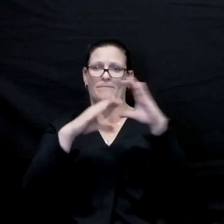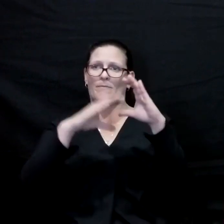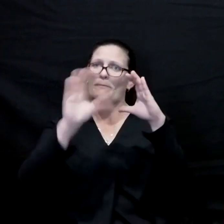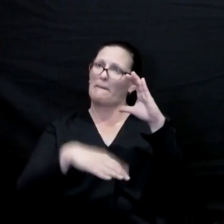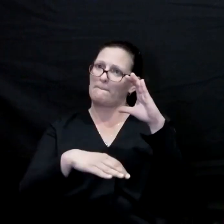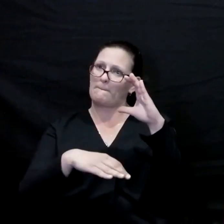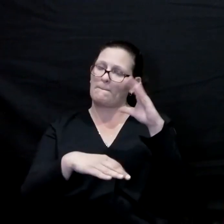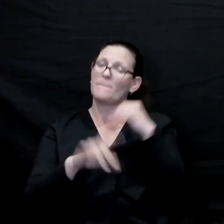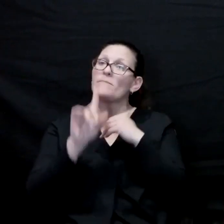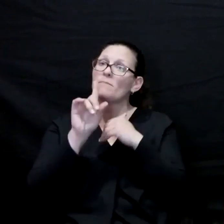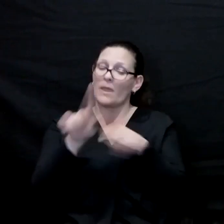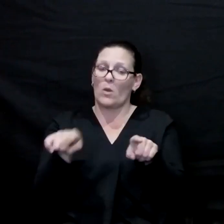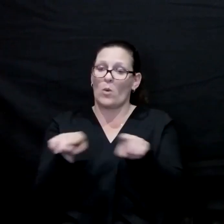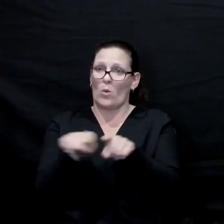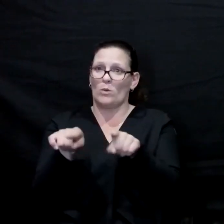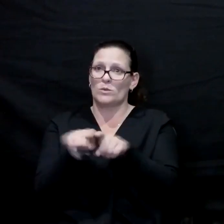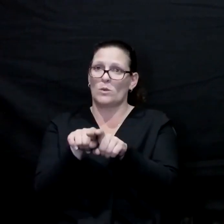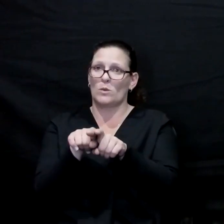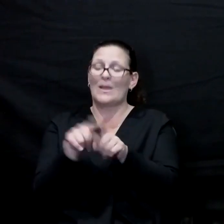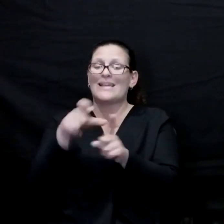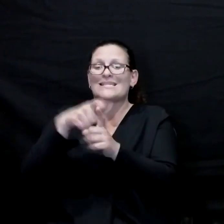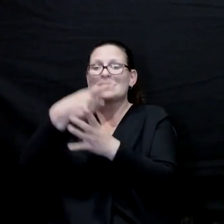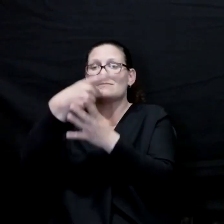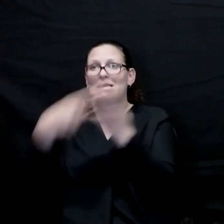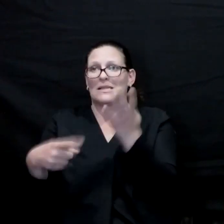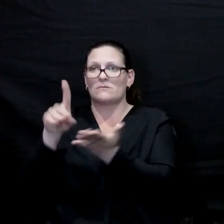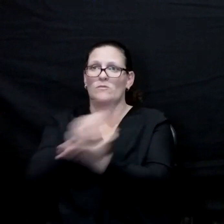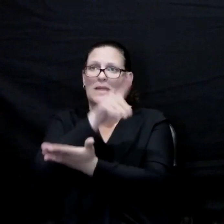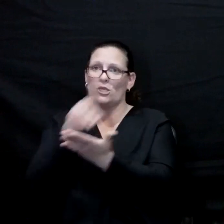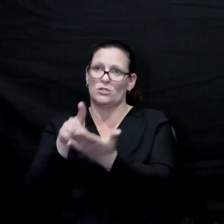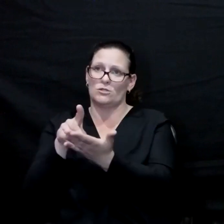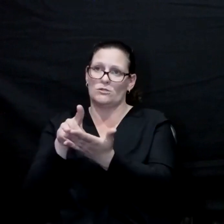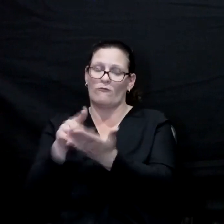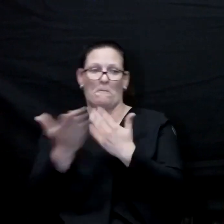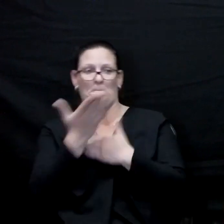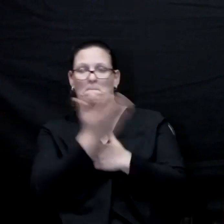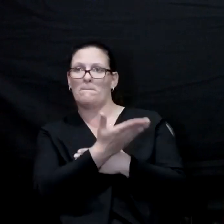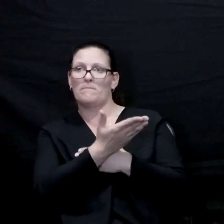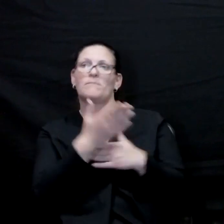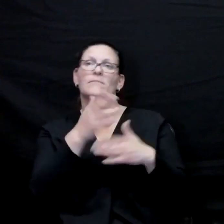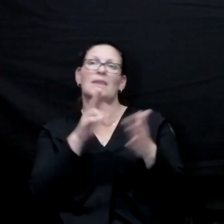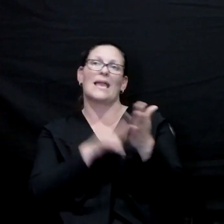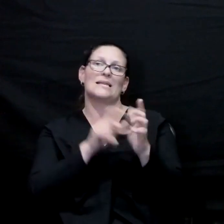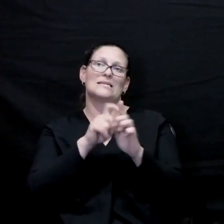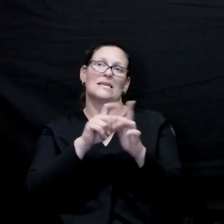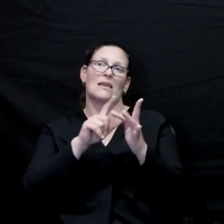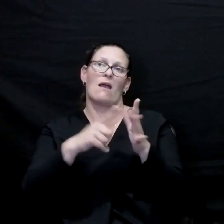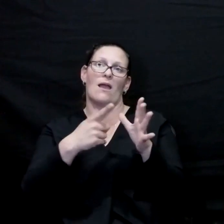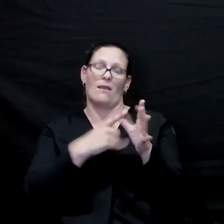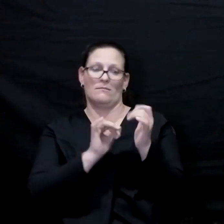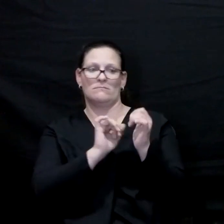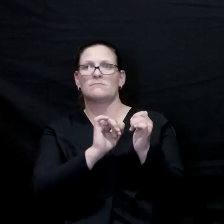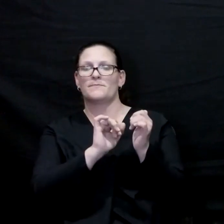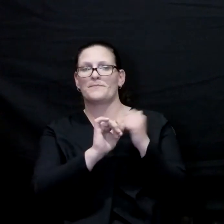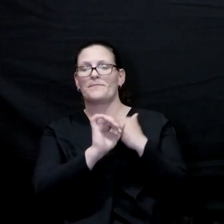disability discrimination on the part of the agency. Now, this could be